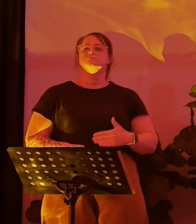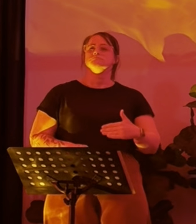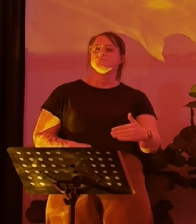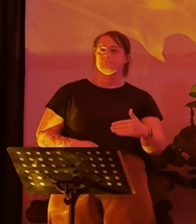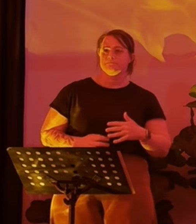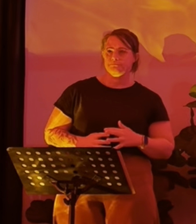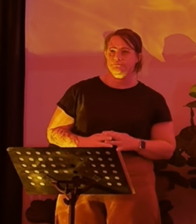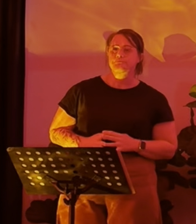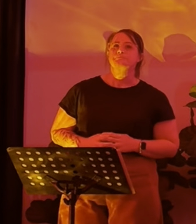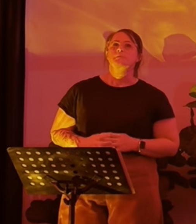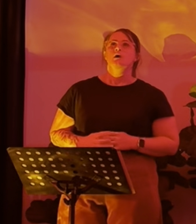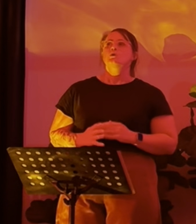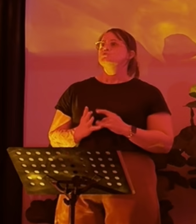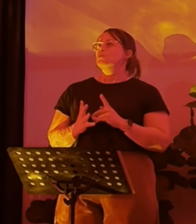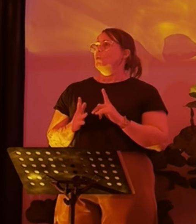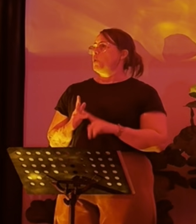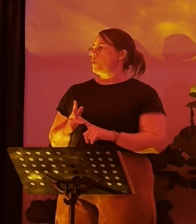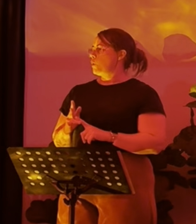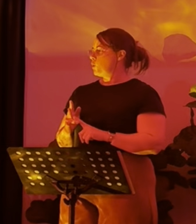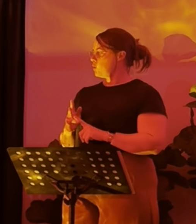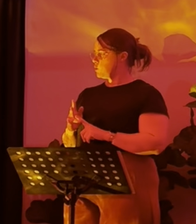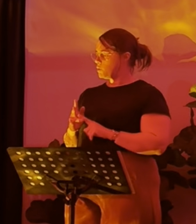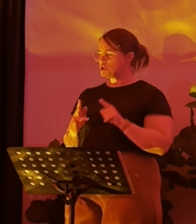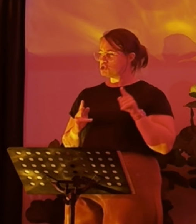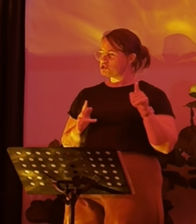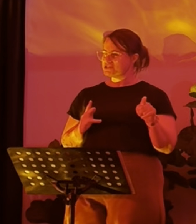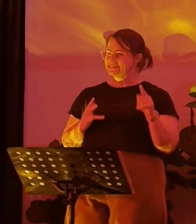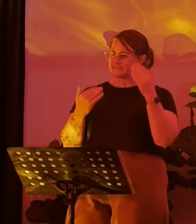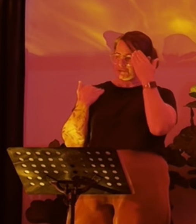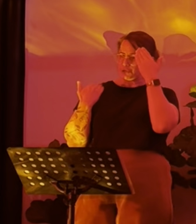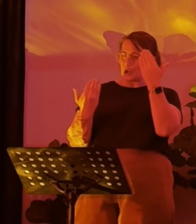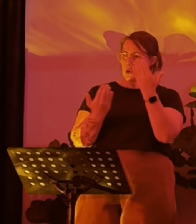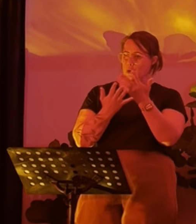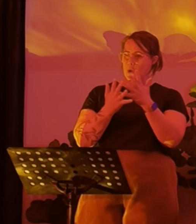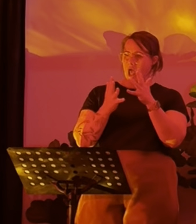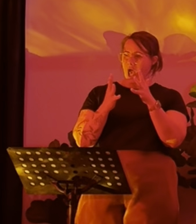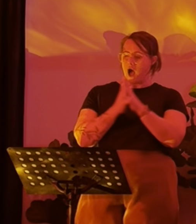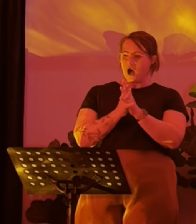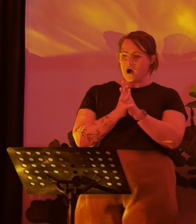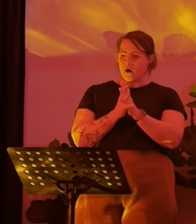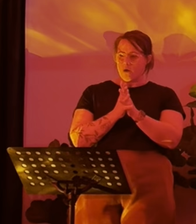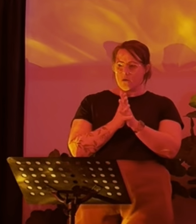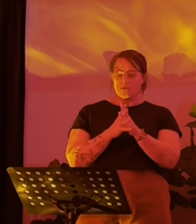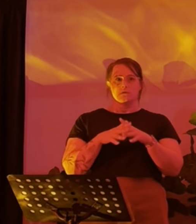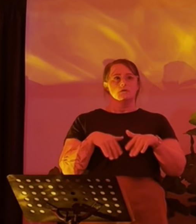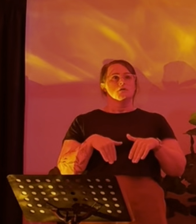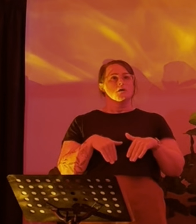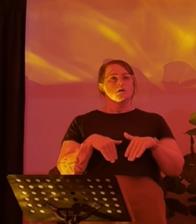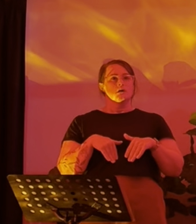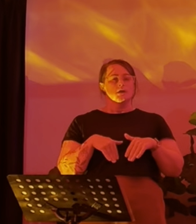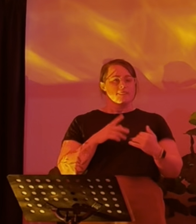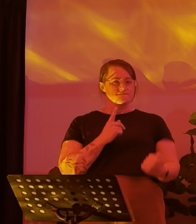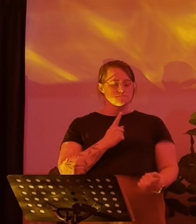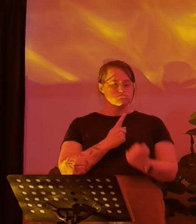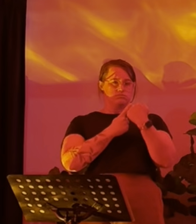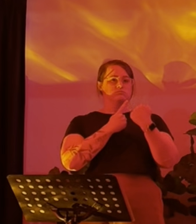right? I don't think she knows just how present in that moment I was and how much it affected